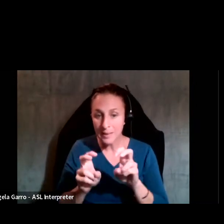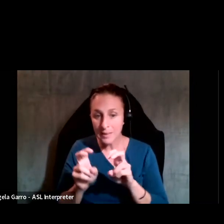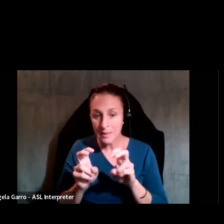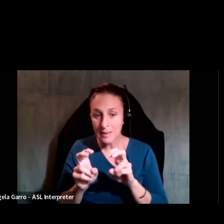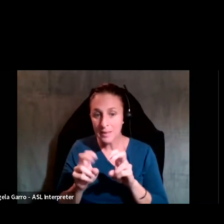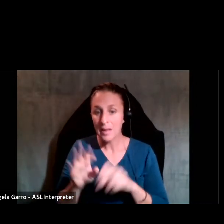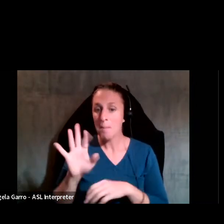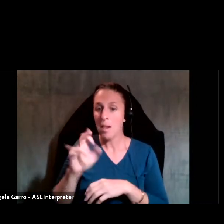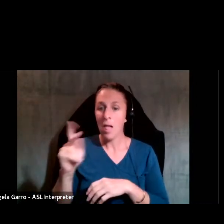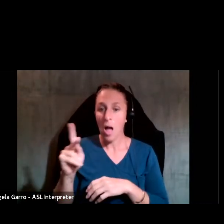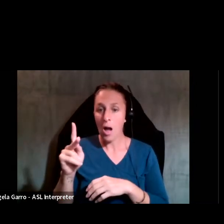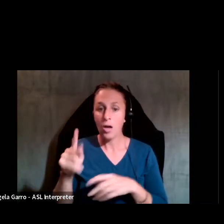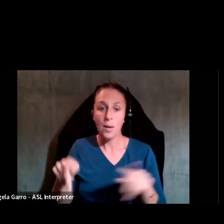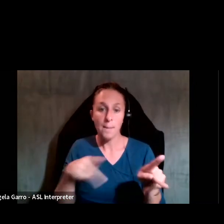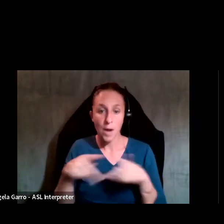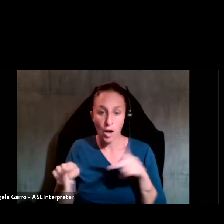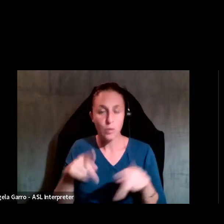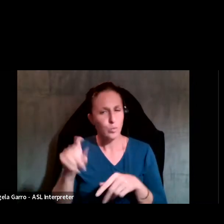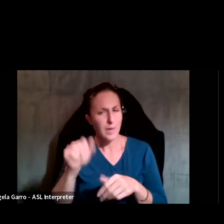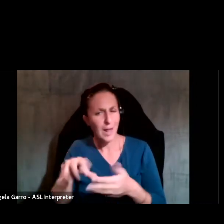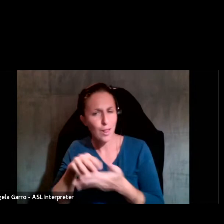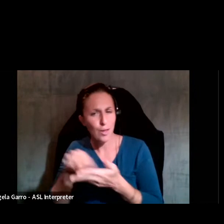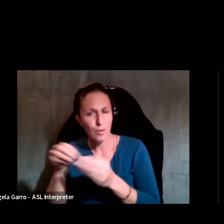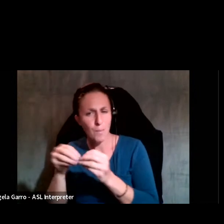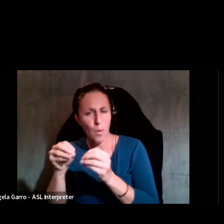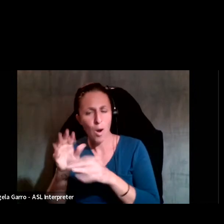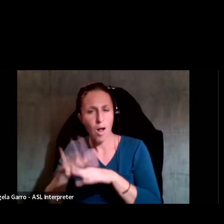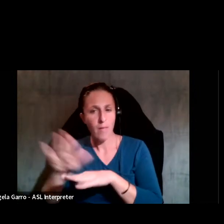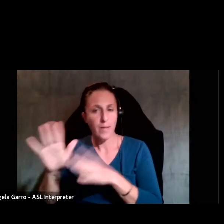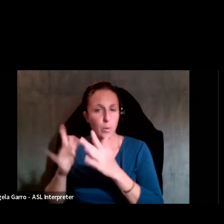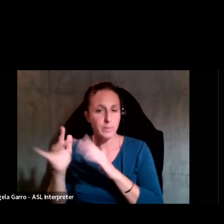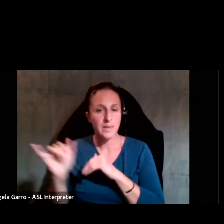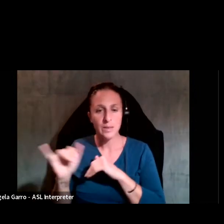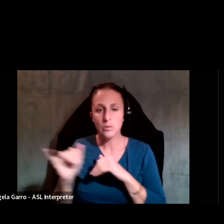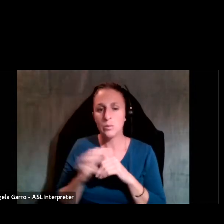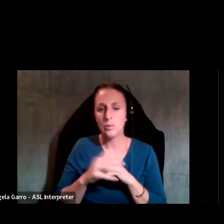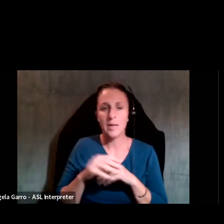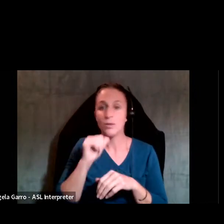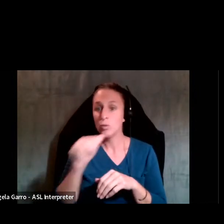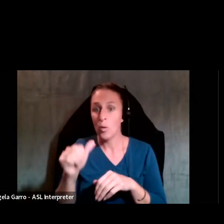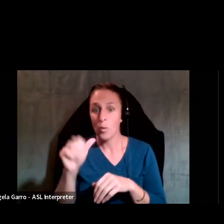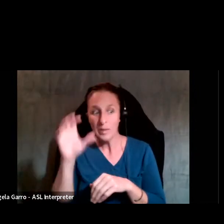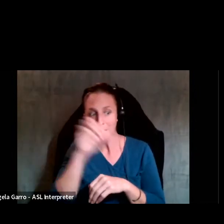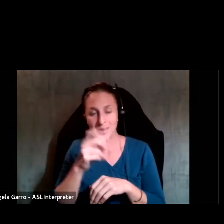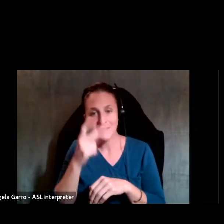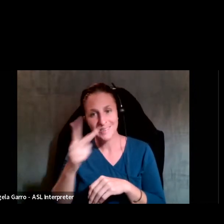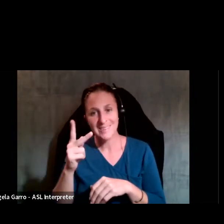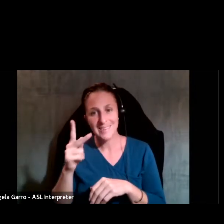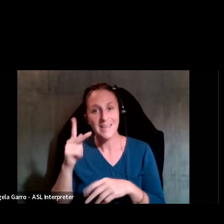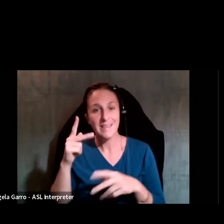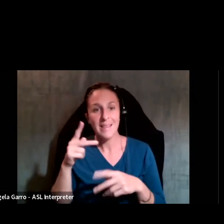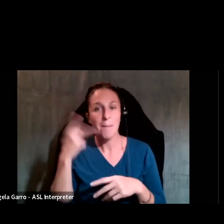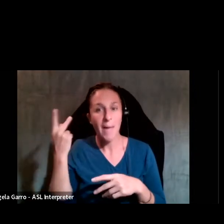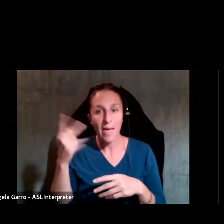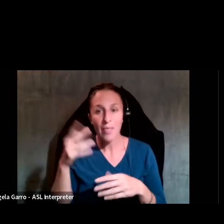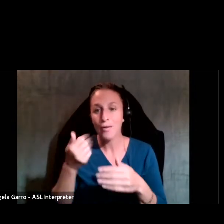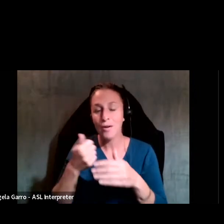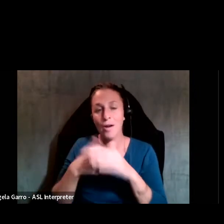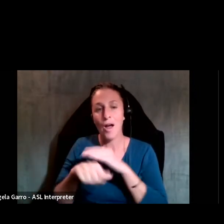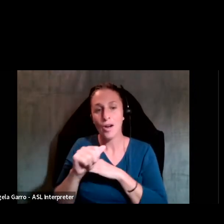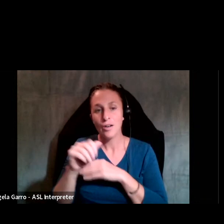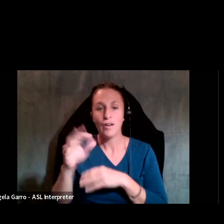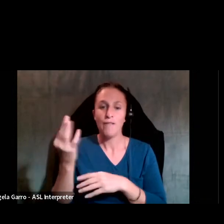block party, and you can learn more on their website. And don't miss seeing the Panthers under the Friday Night Lights at home